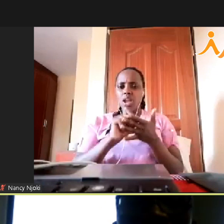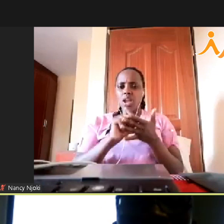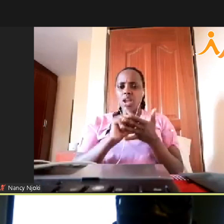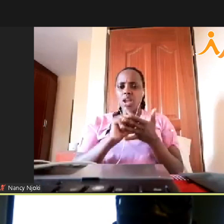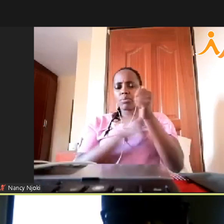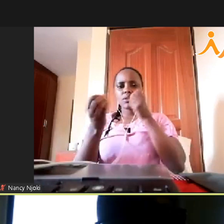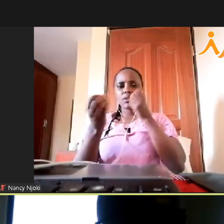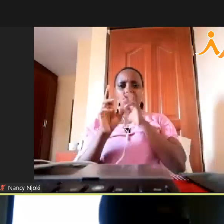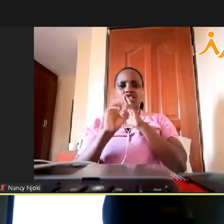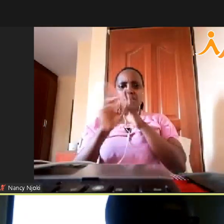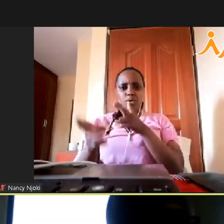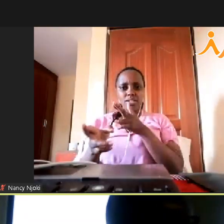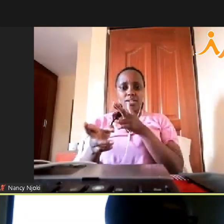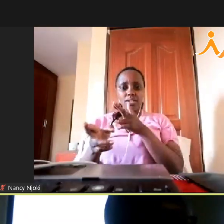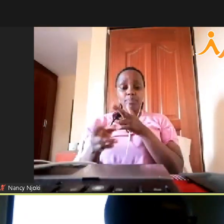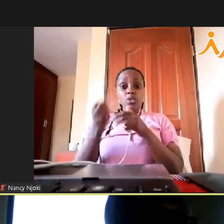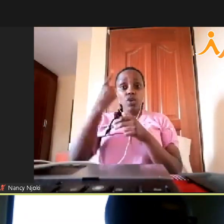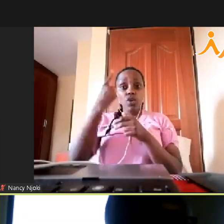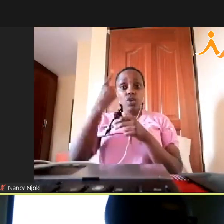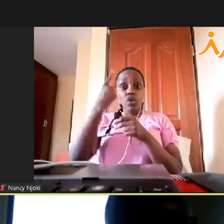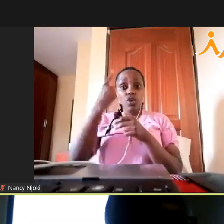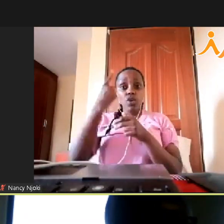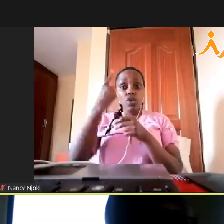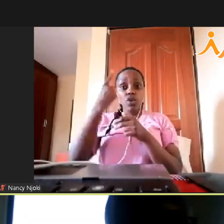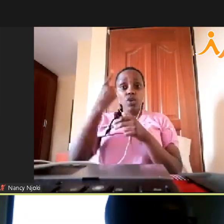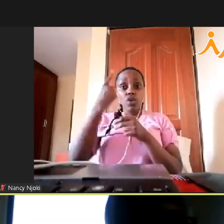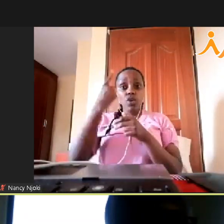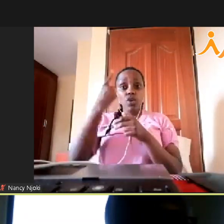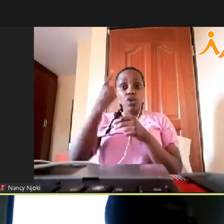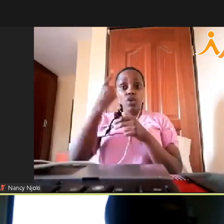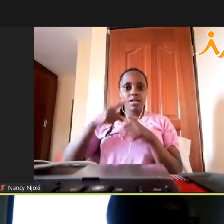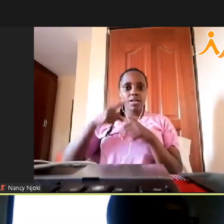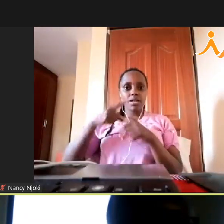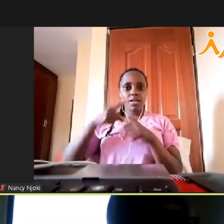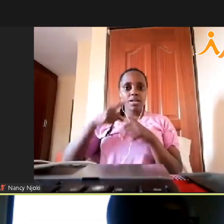also understand that when we